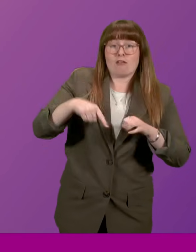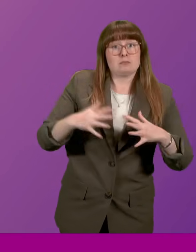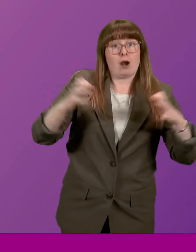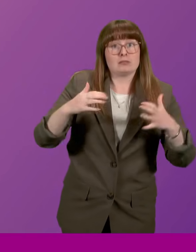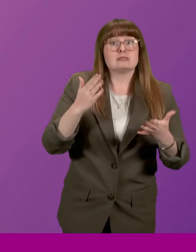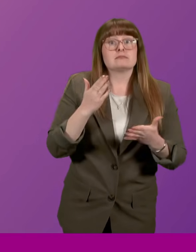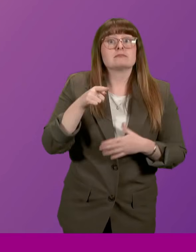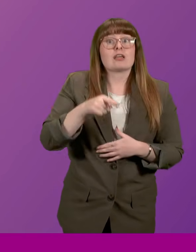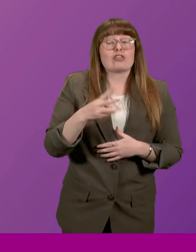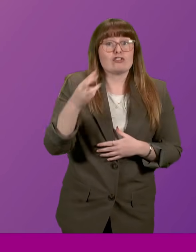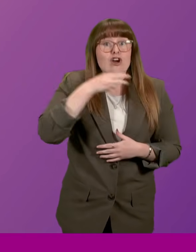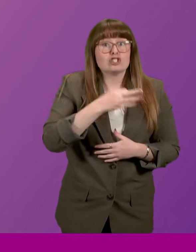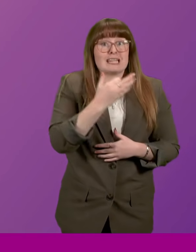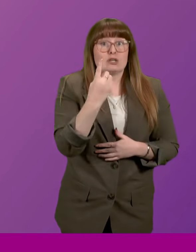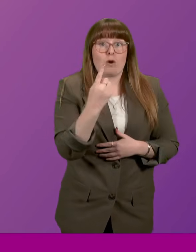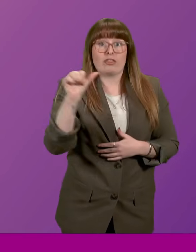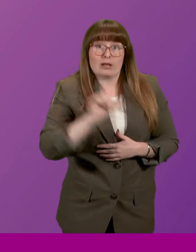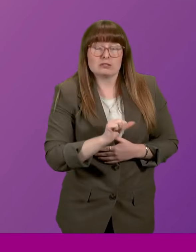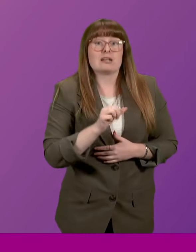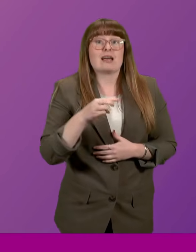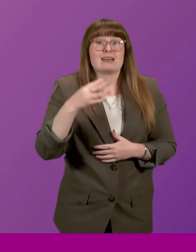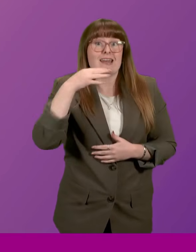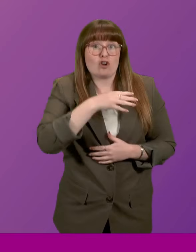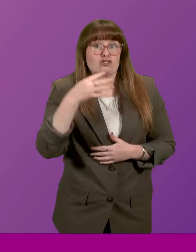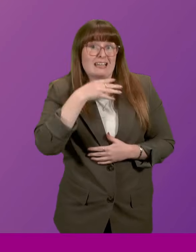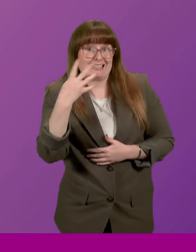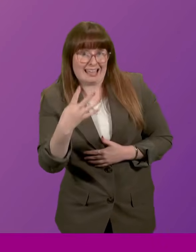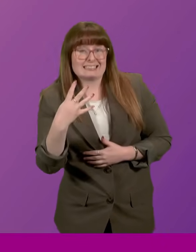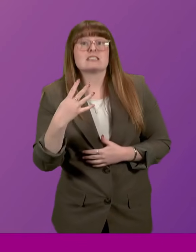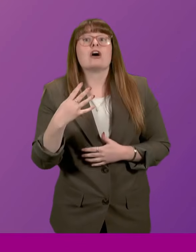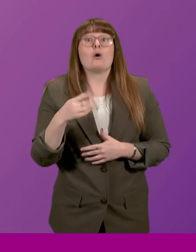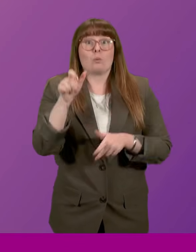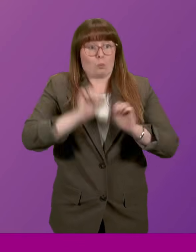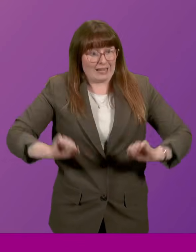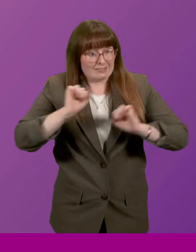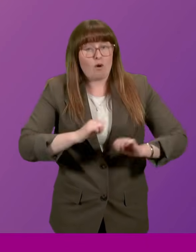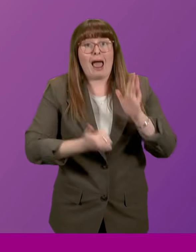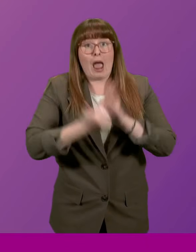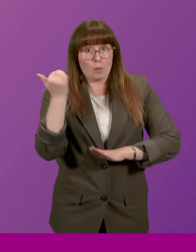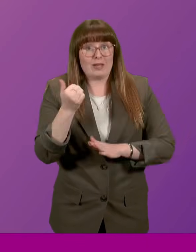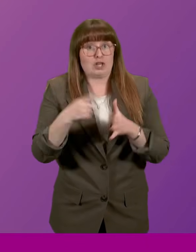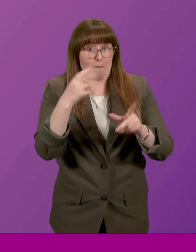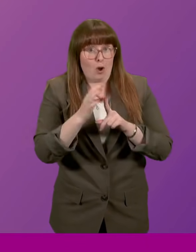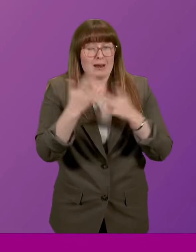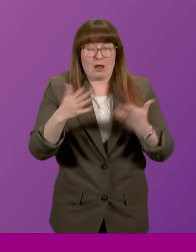391,938 waiting for an outpatient appointment. Now it is